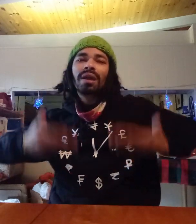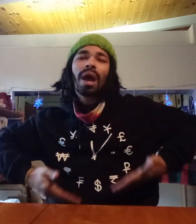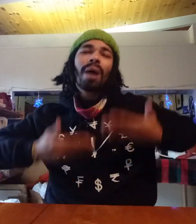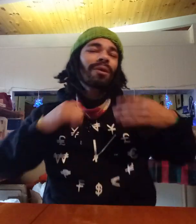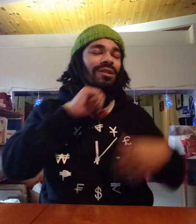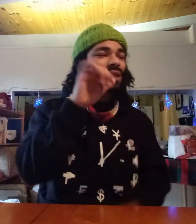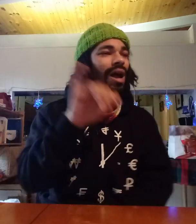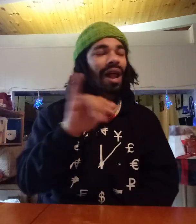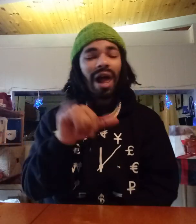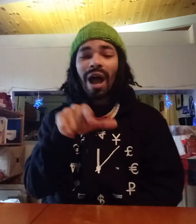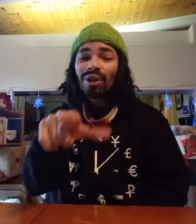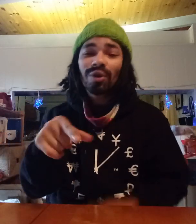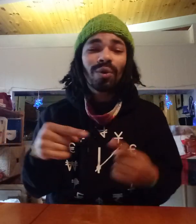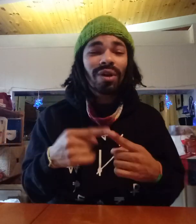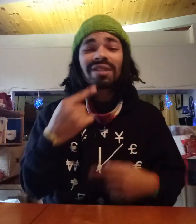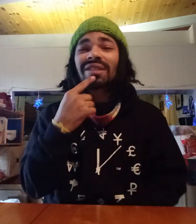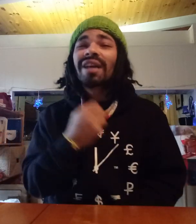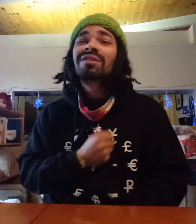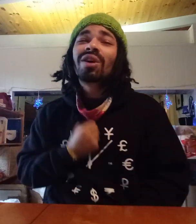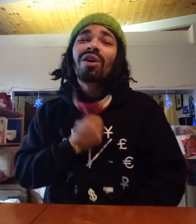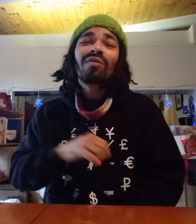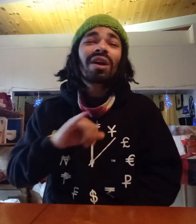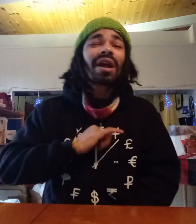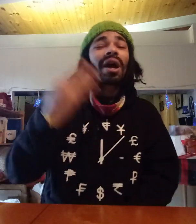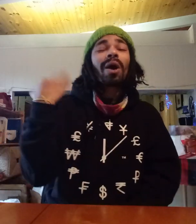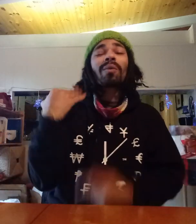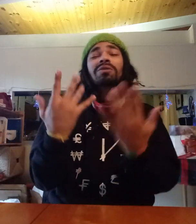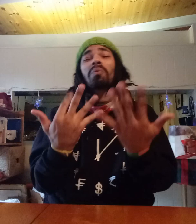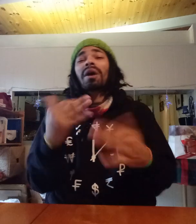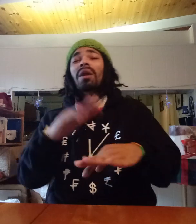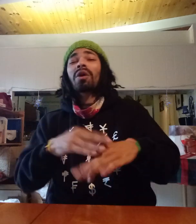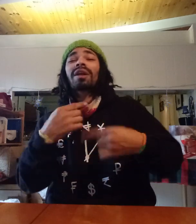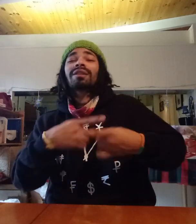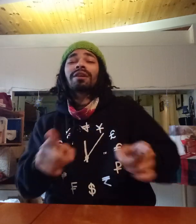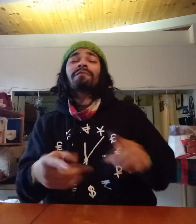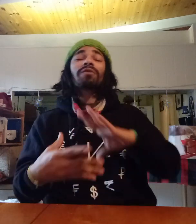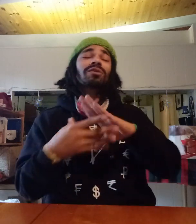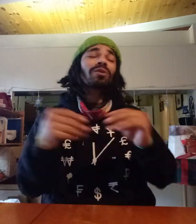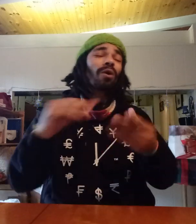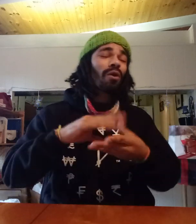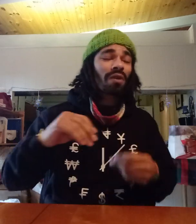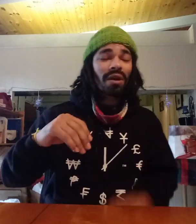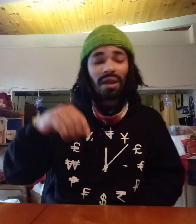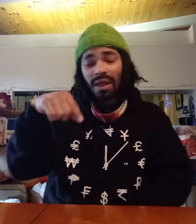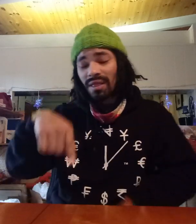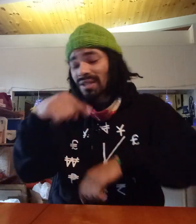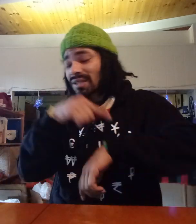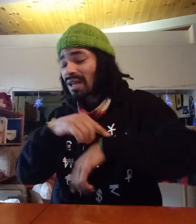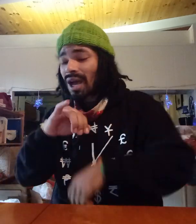am. It's not like you say sorry. I was reading a different story. And this time